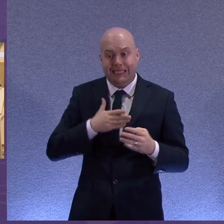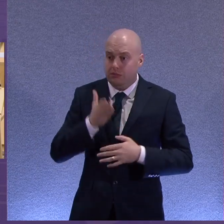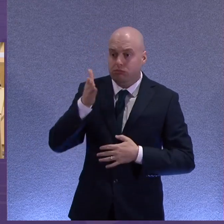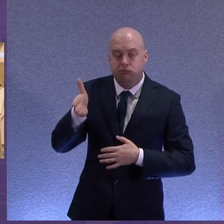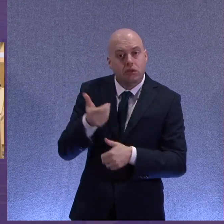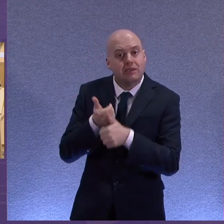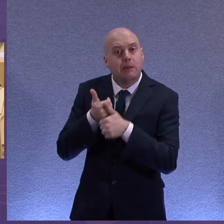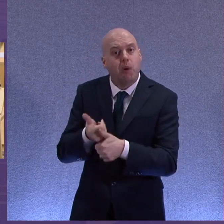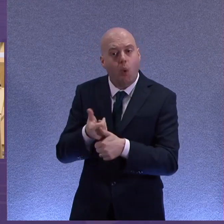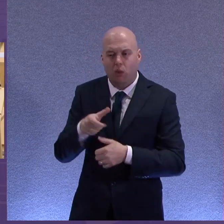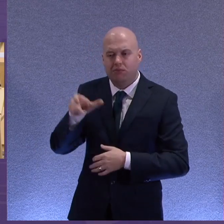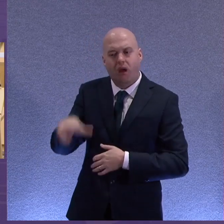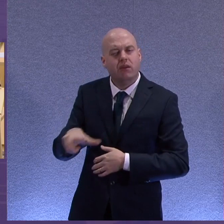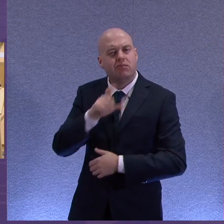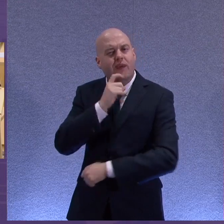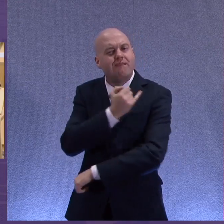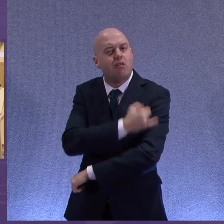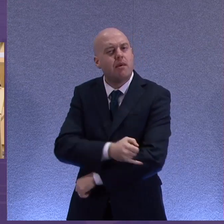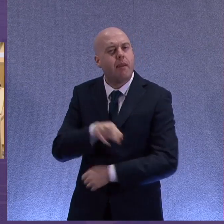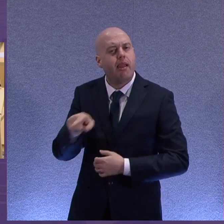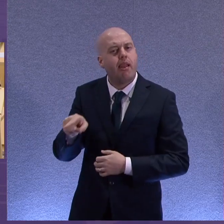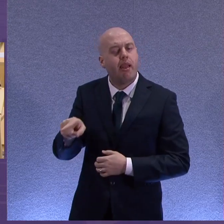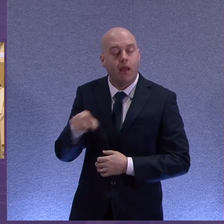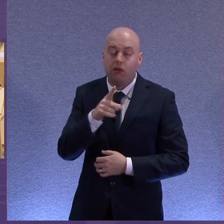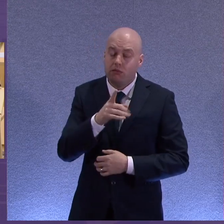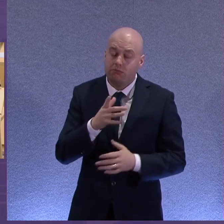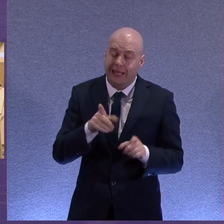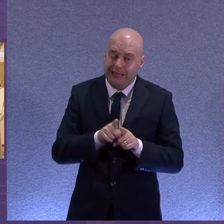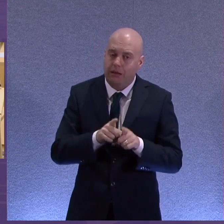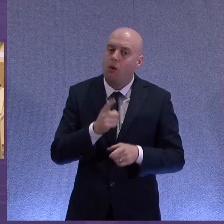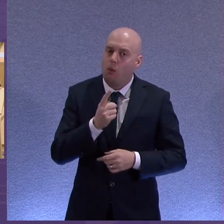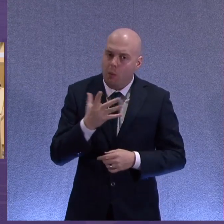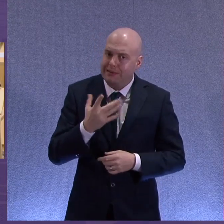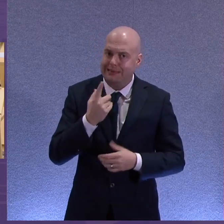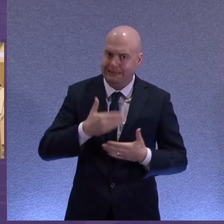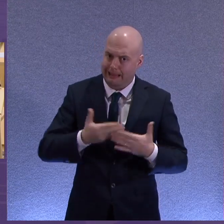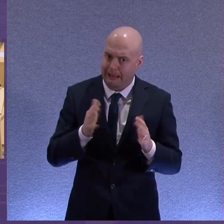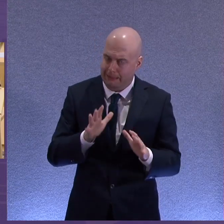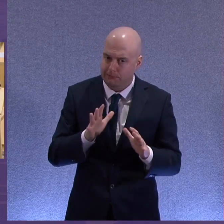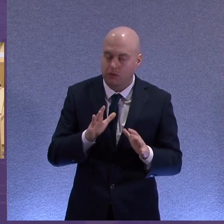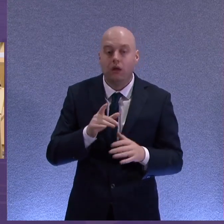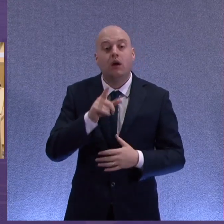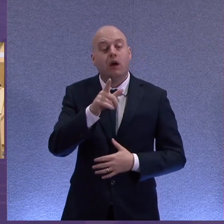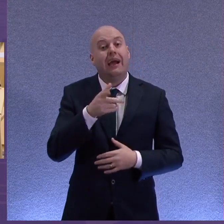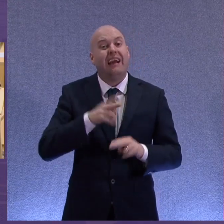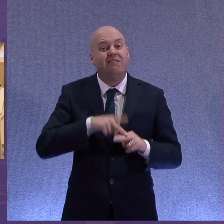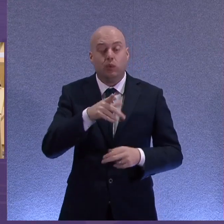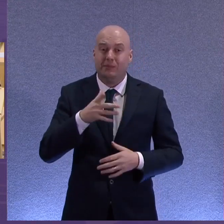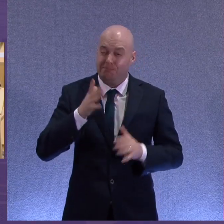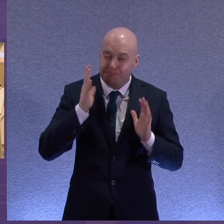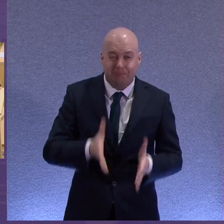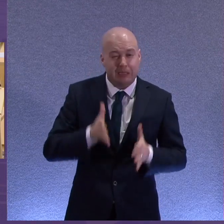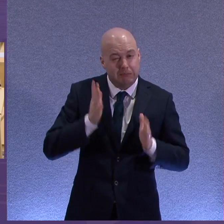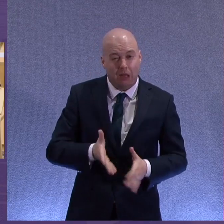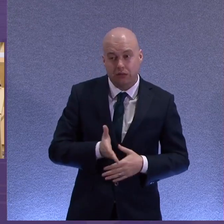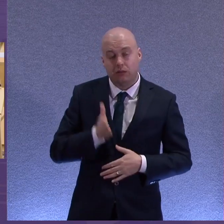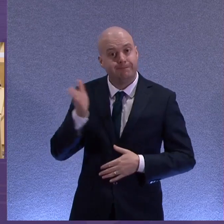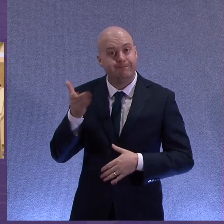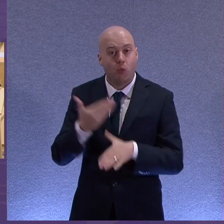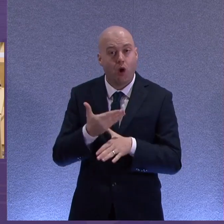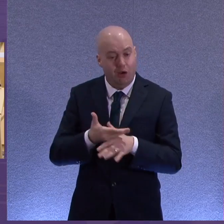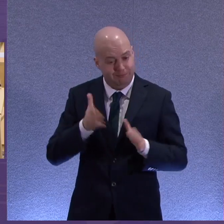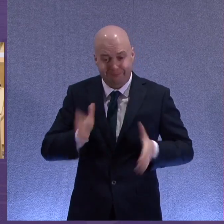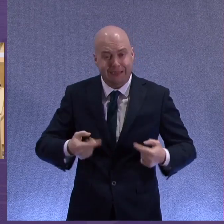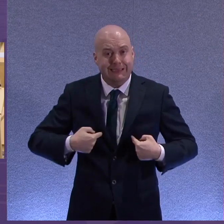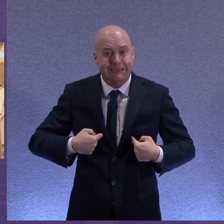to essential work if that work absolutely cannot be done from home. All social events are now banned, and public gatherings of 2 or